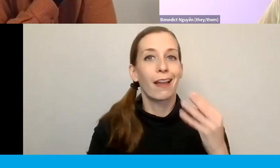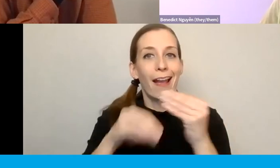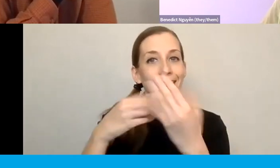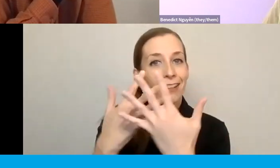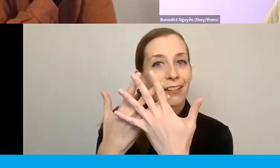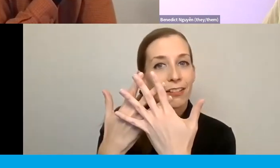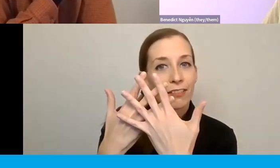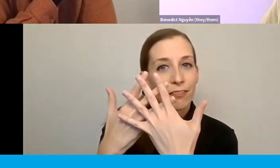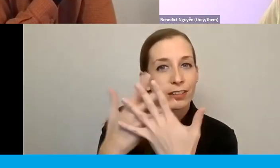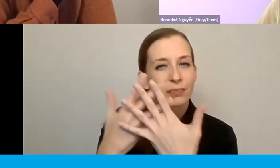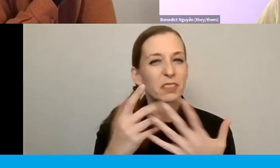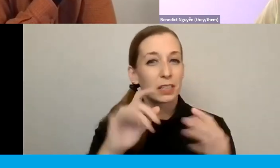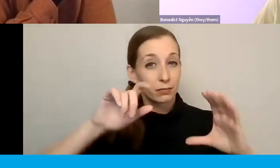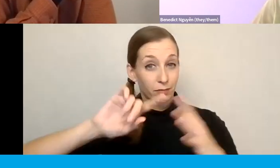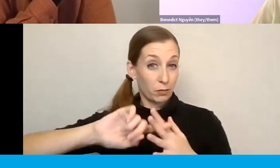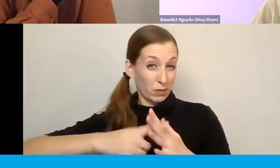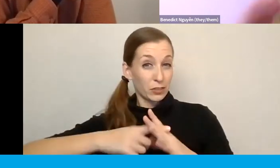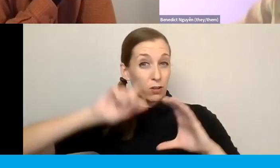original footage.